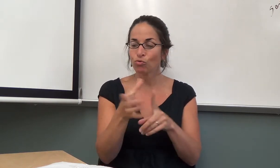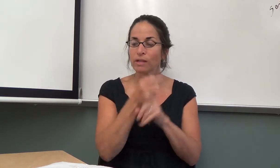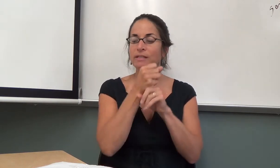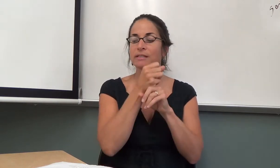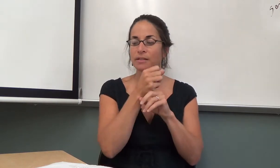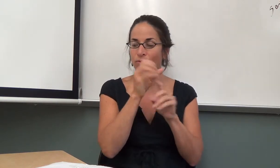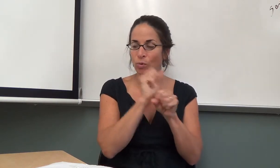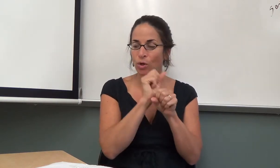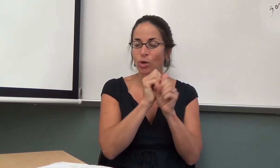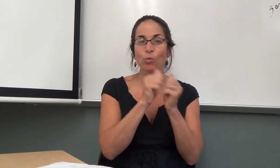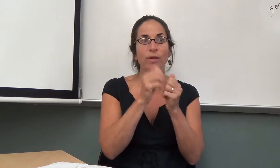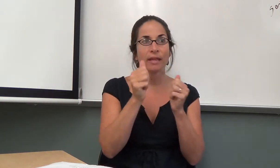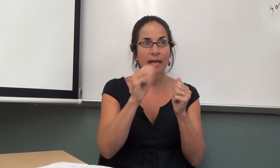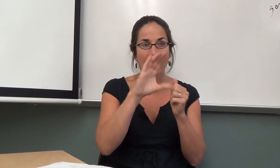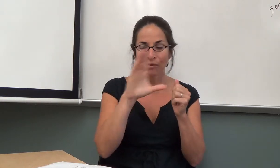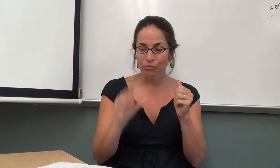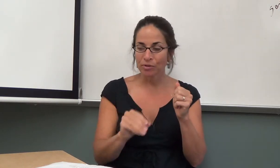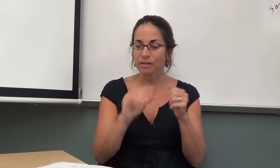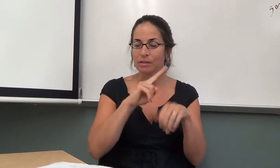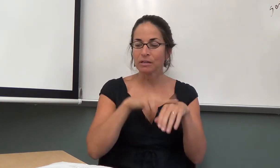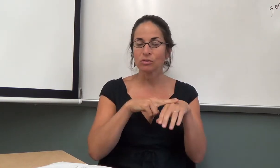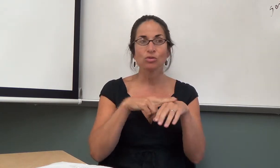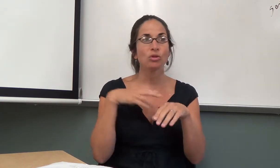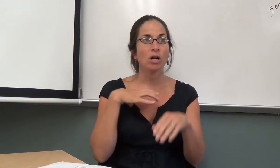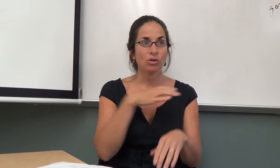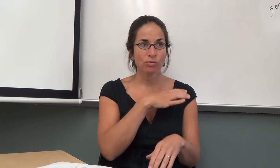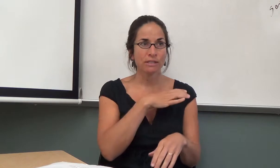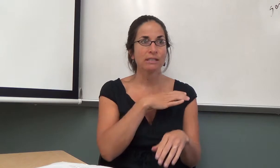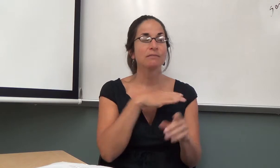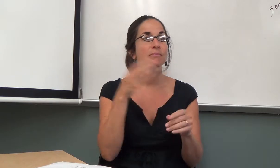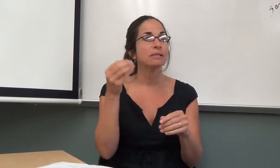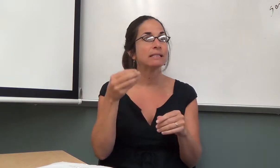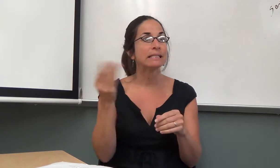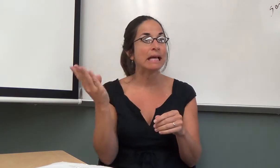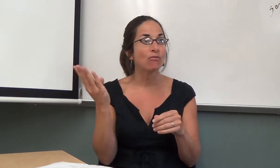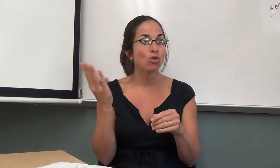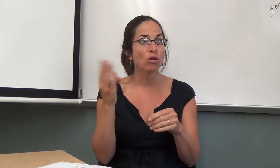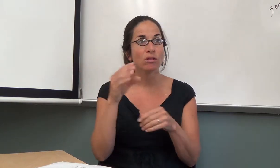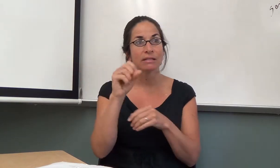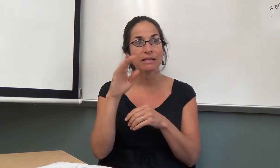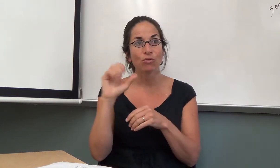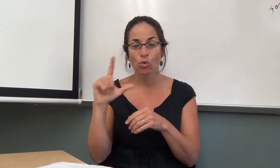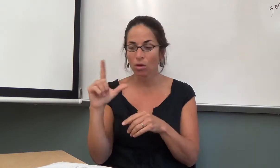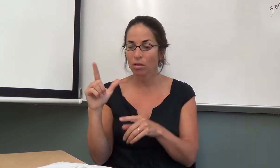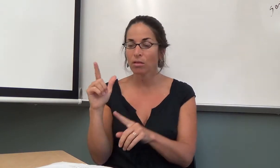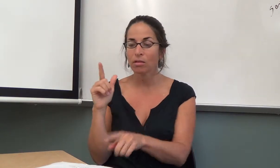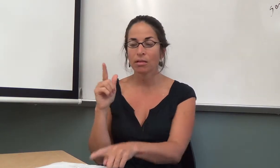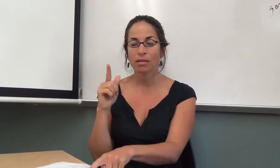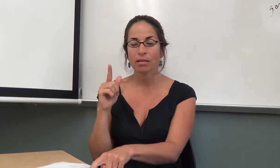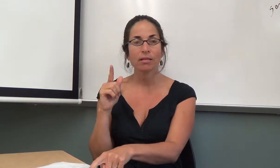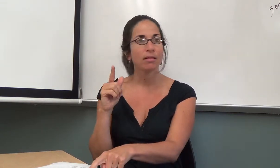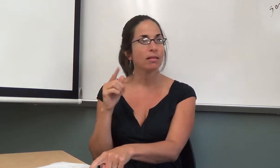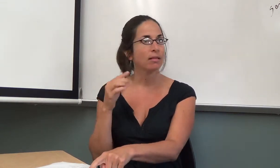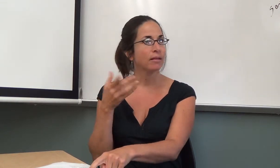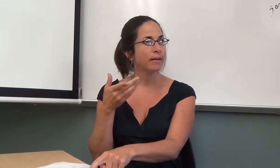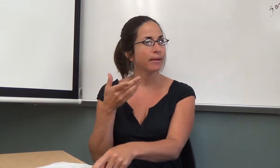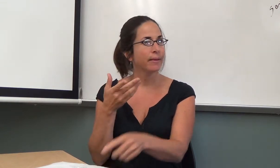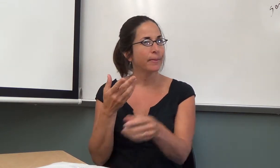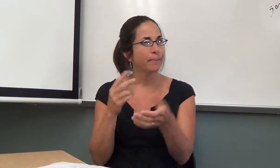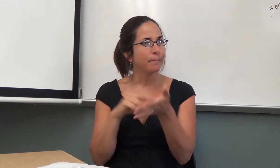National Congress. Aha! Several. It's a number. That means many. Several Okay. times. Well, what's